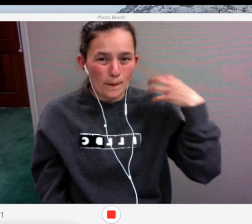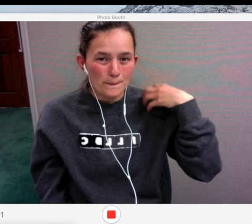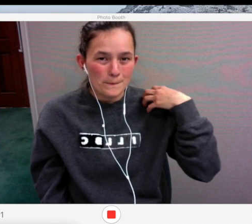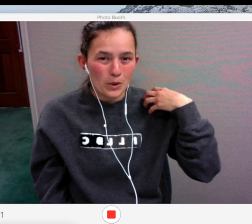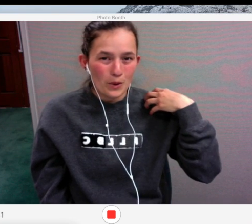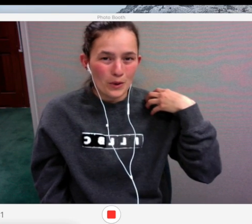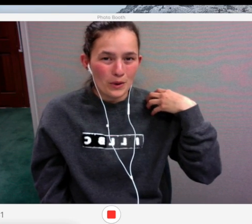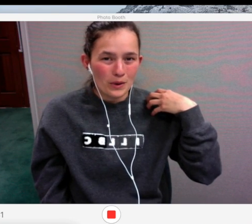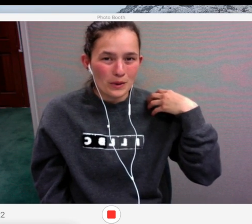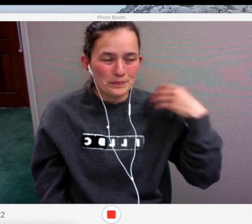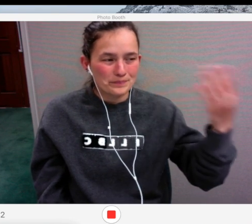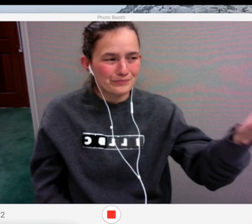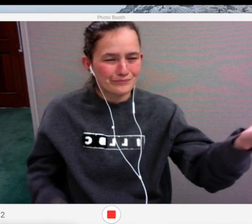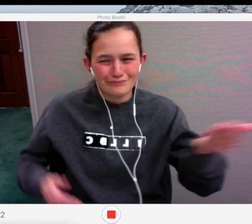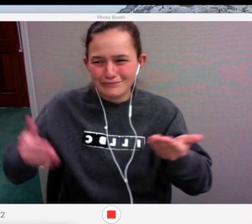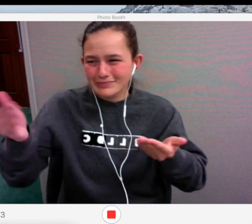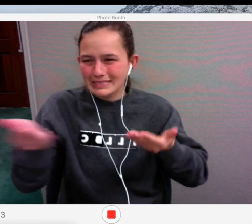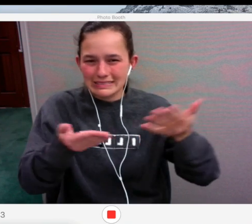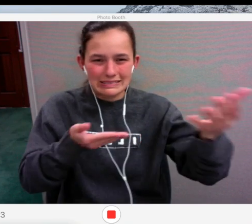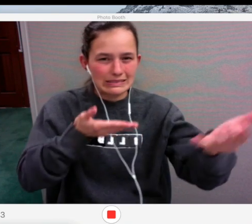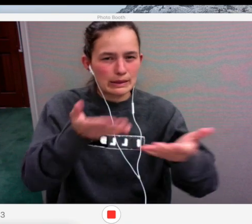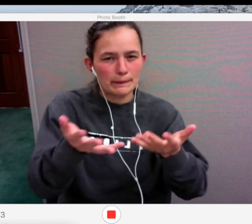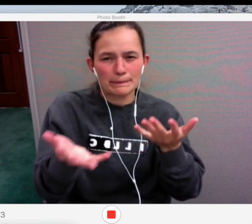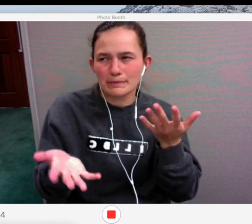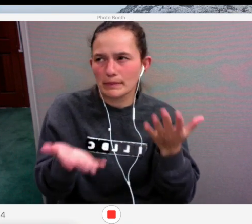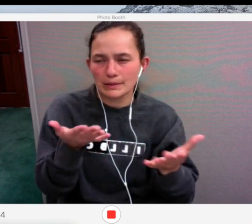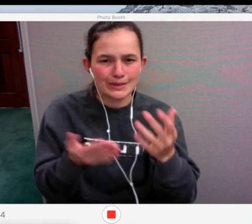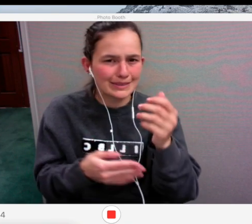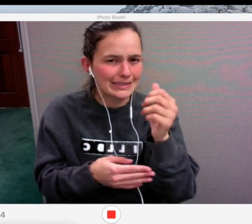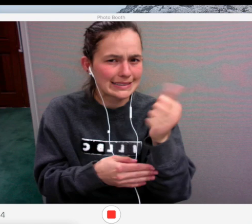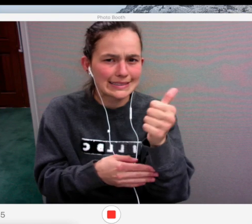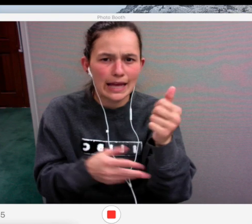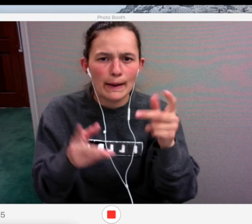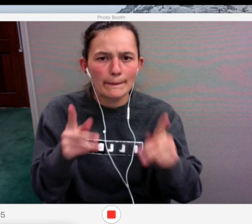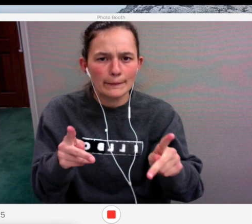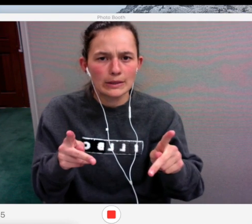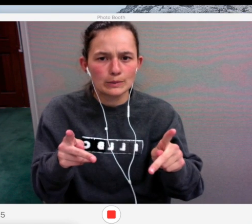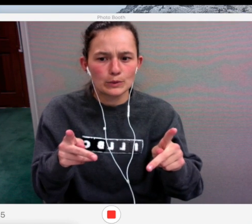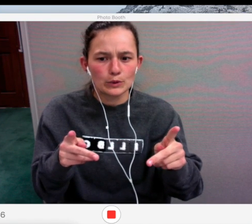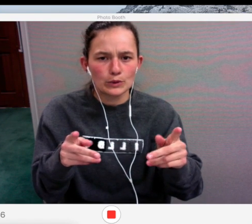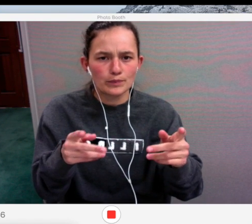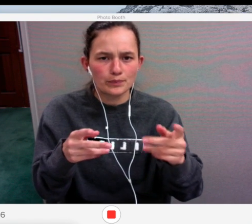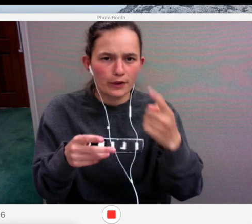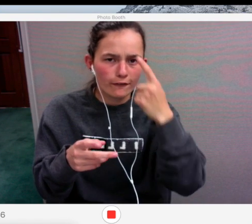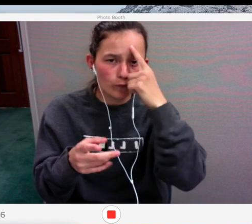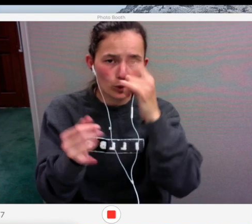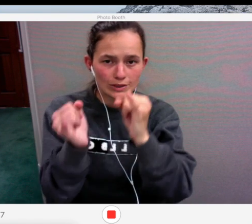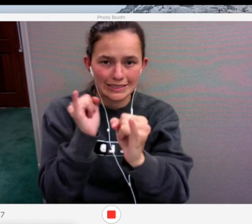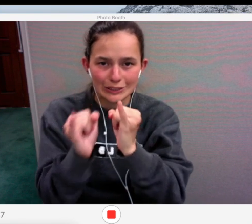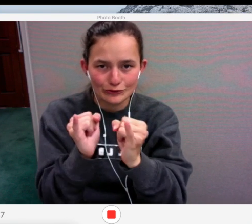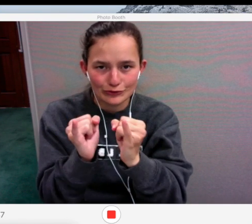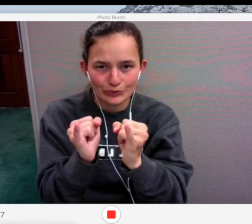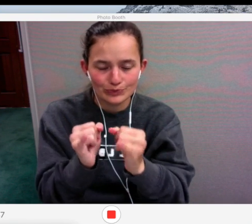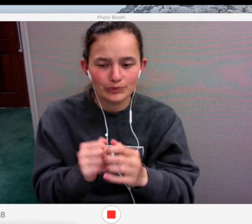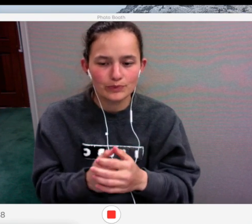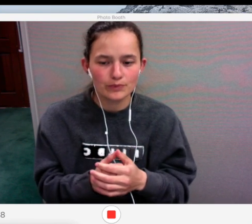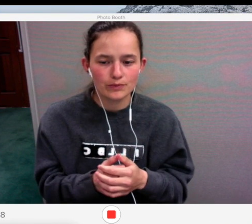employer has invited maybe 10 people in to apply or to interview for a job.